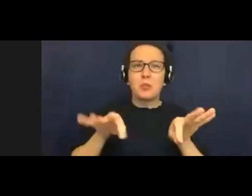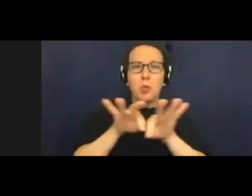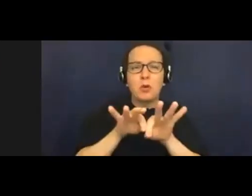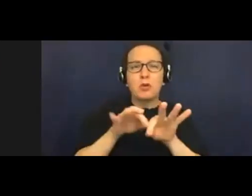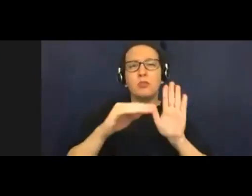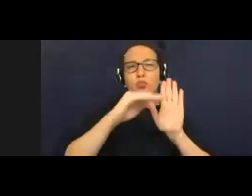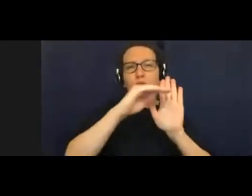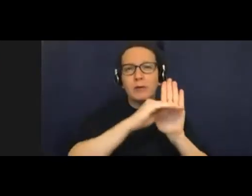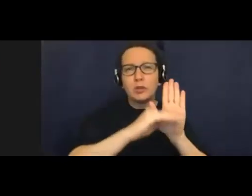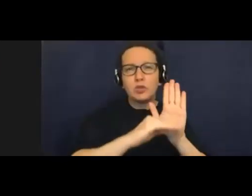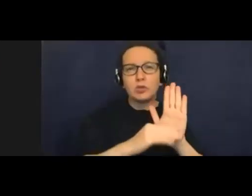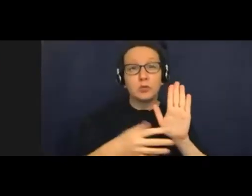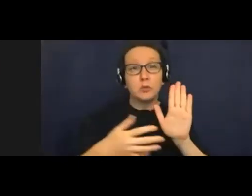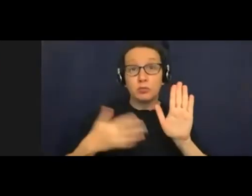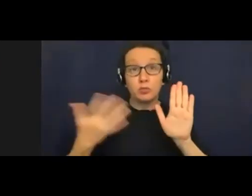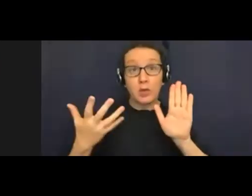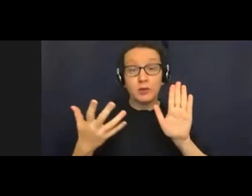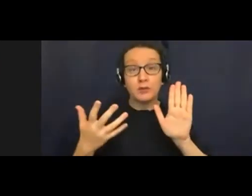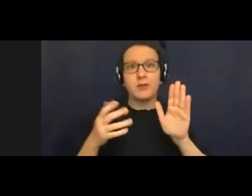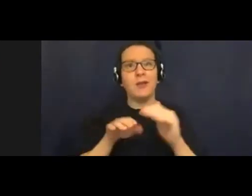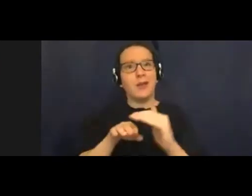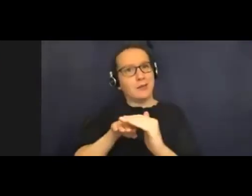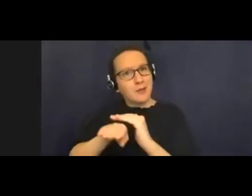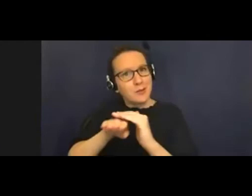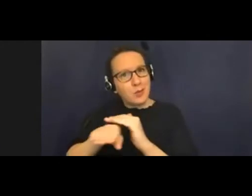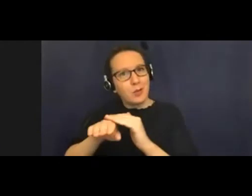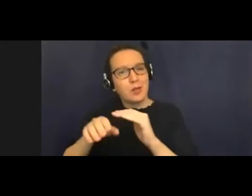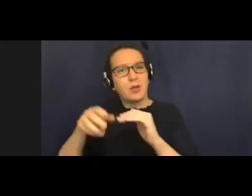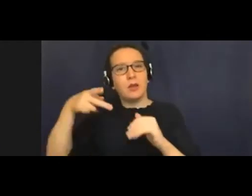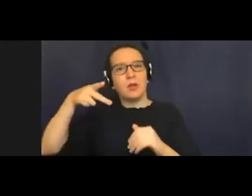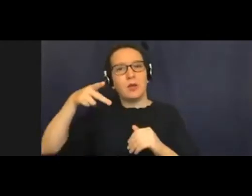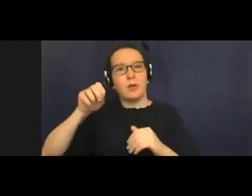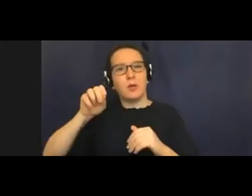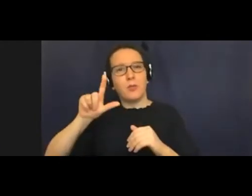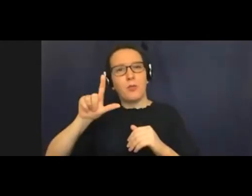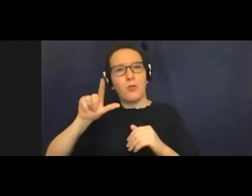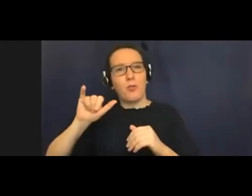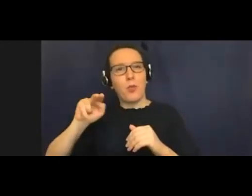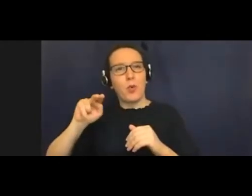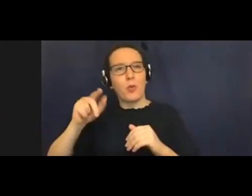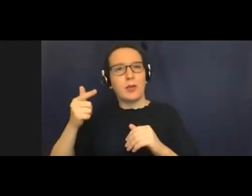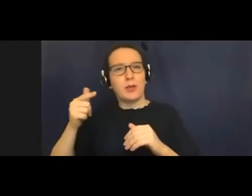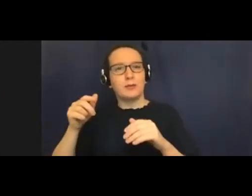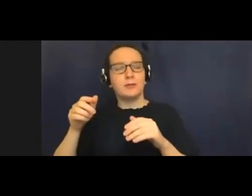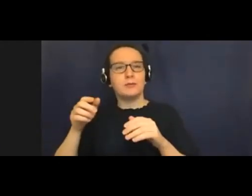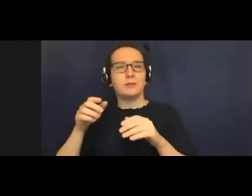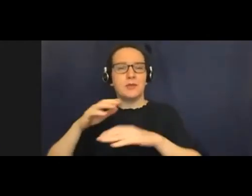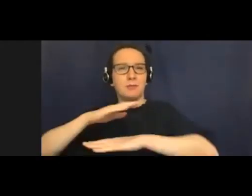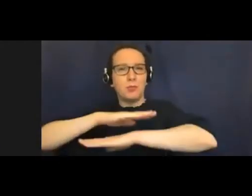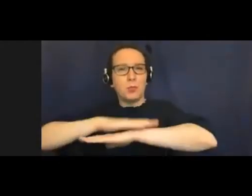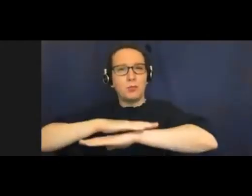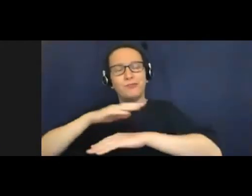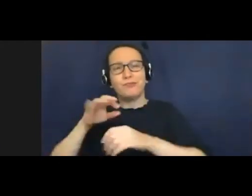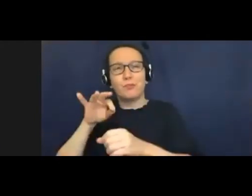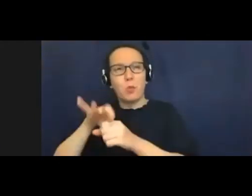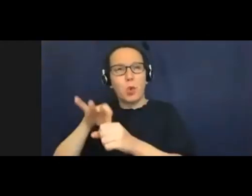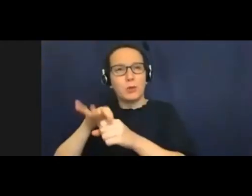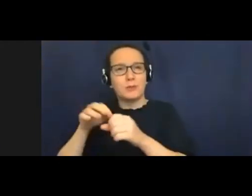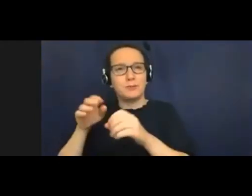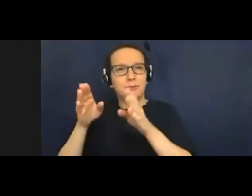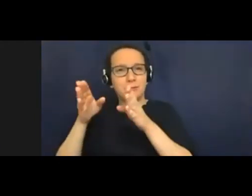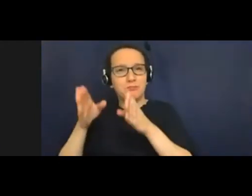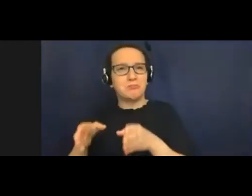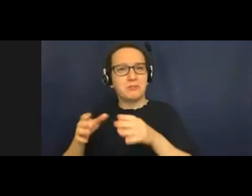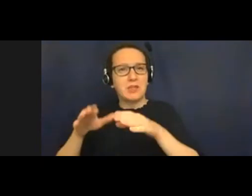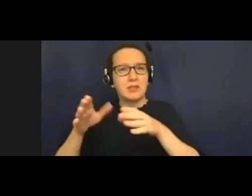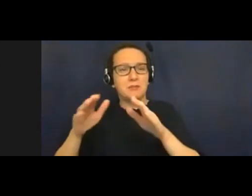example, accessibility of polling station, because code explicitly obliges the local authorities